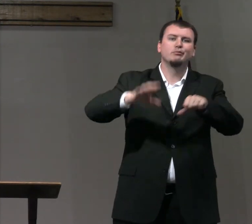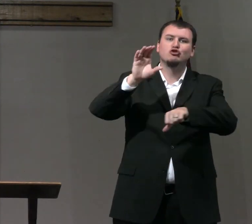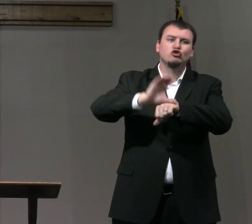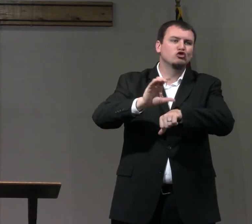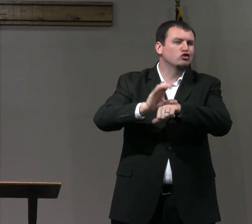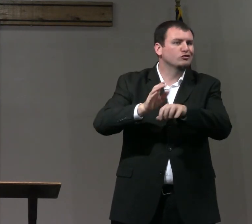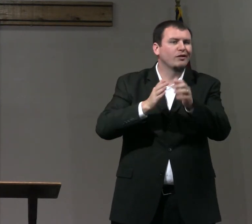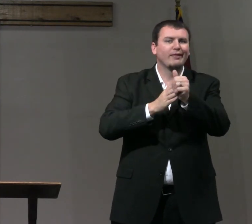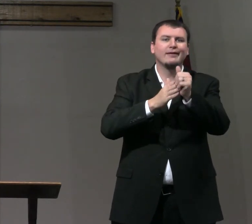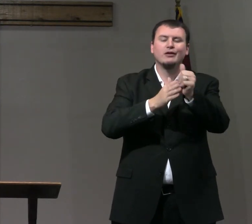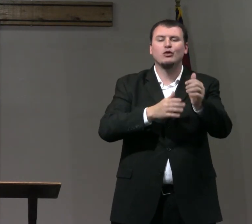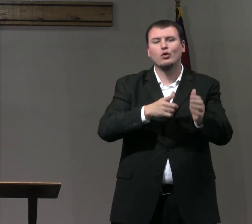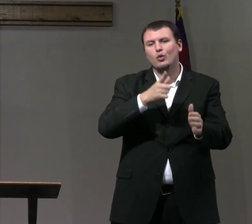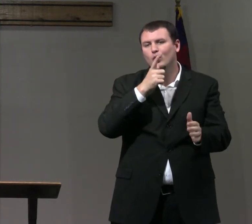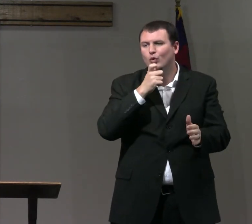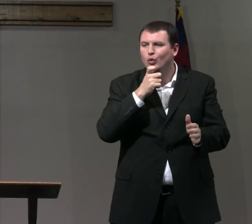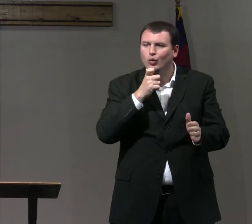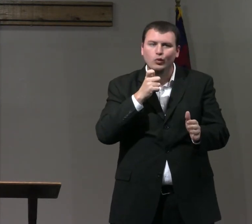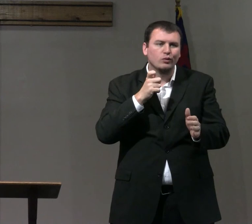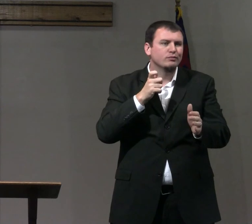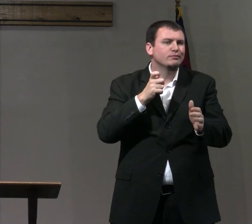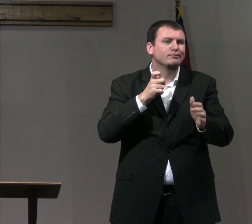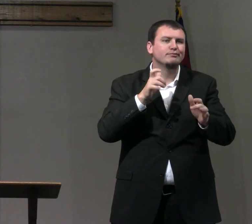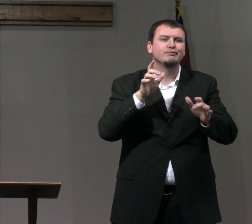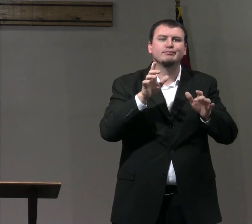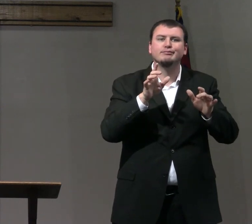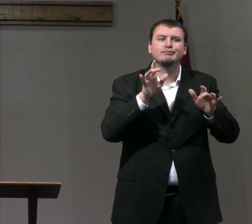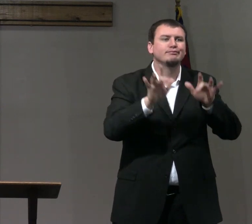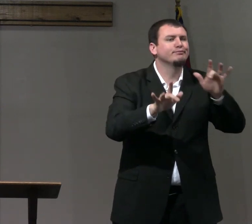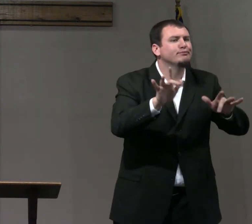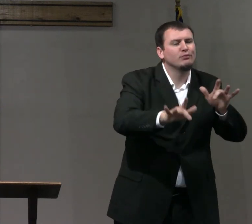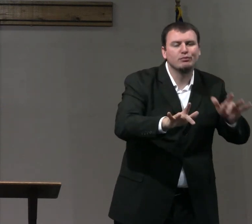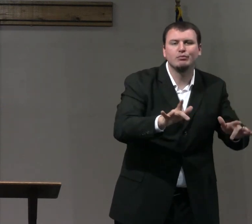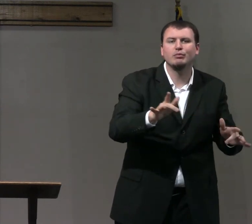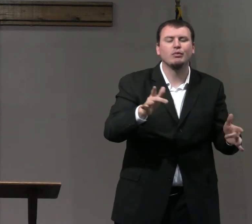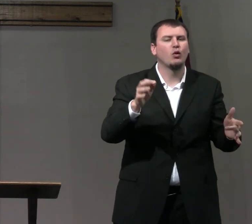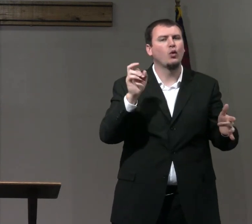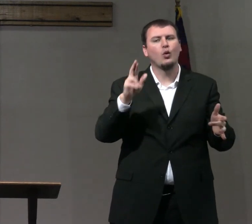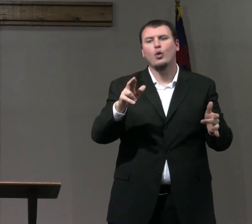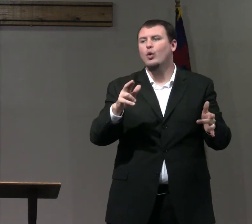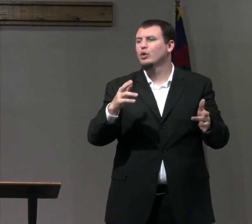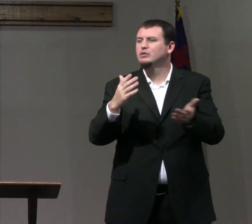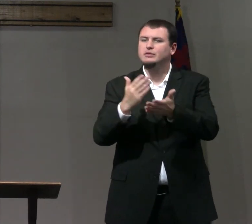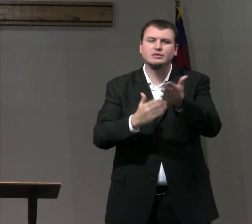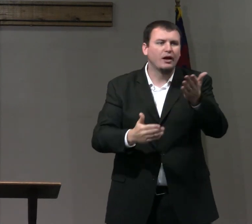past or who have messed up. Who messed up or some church leader who